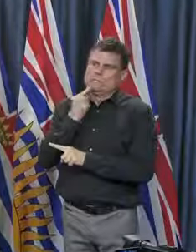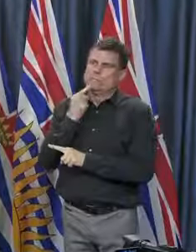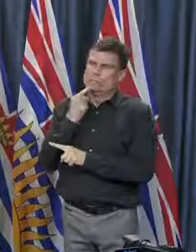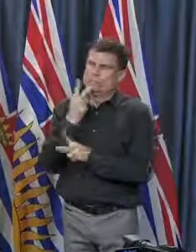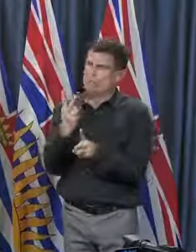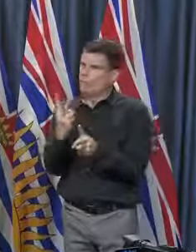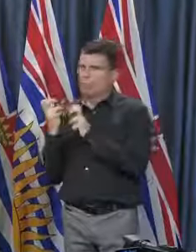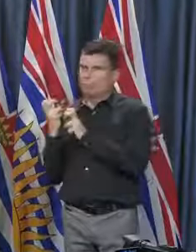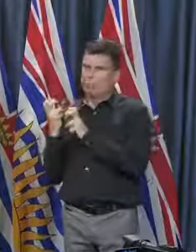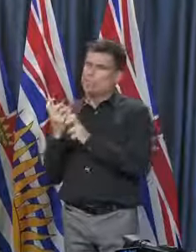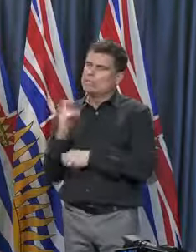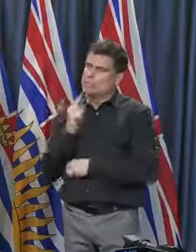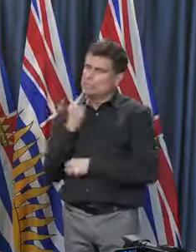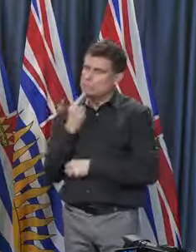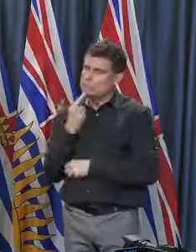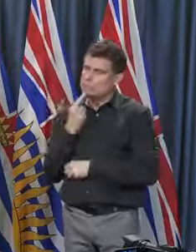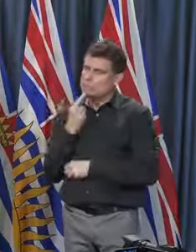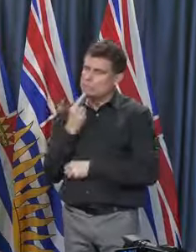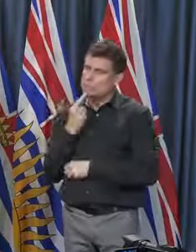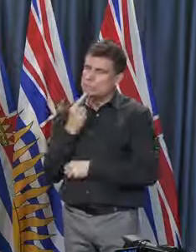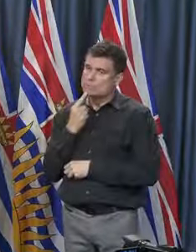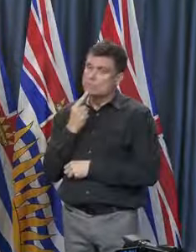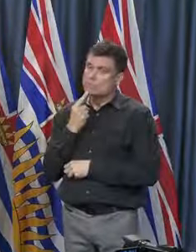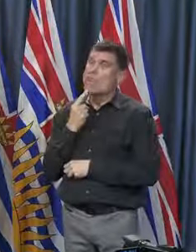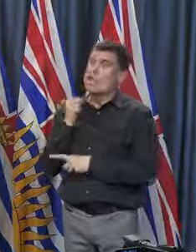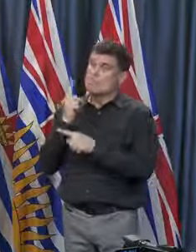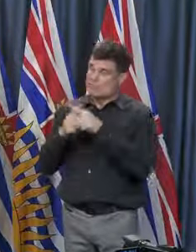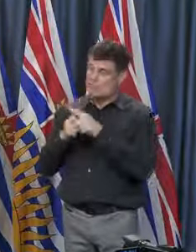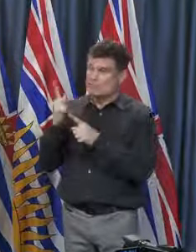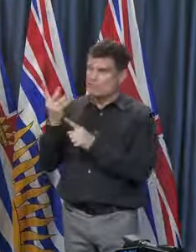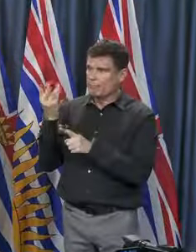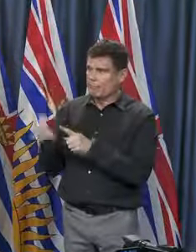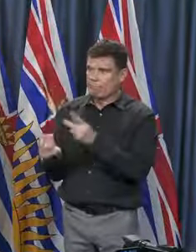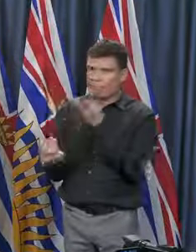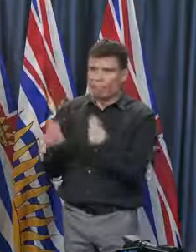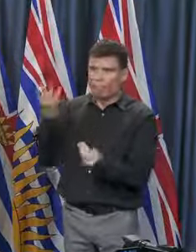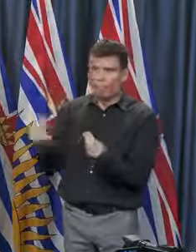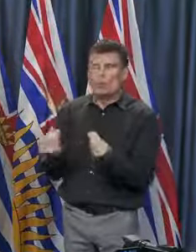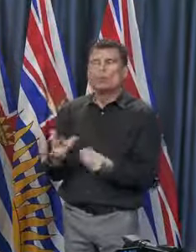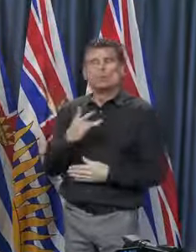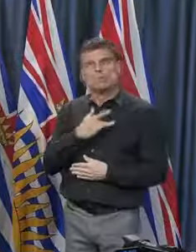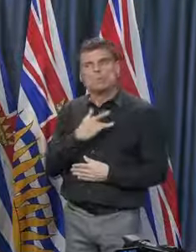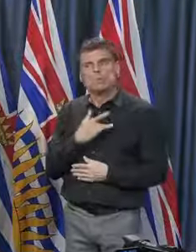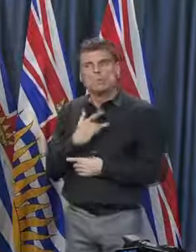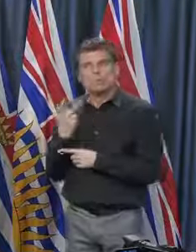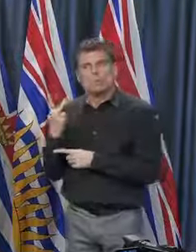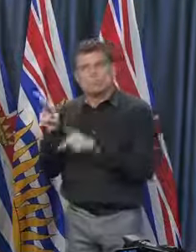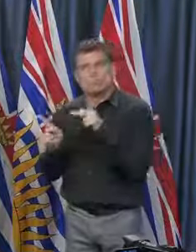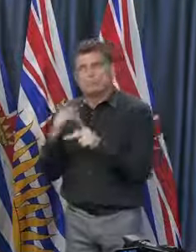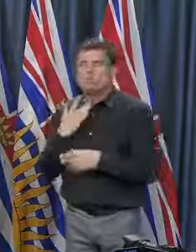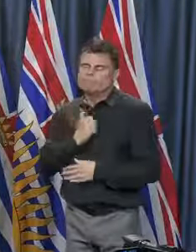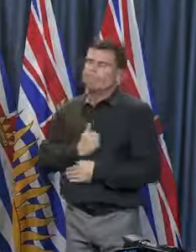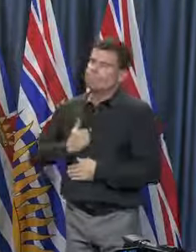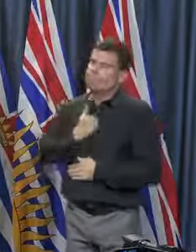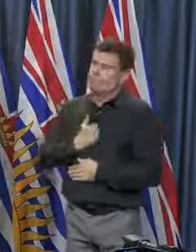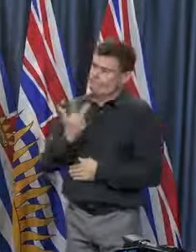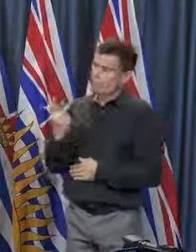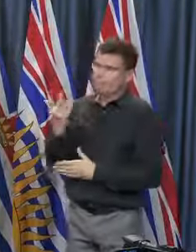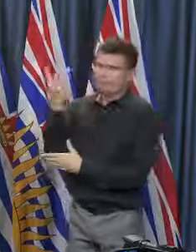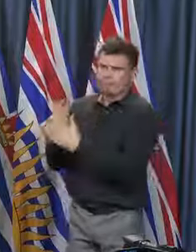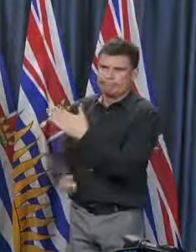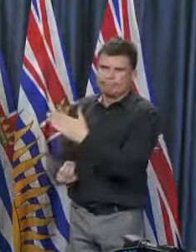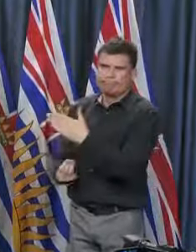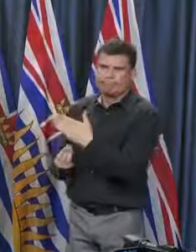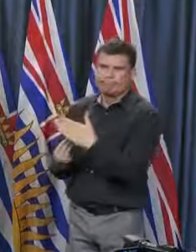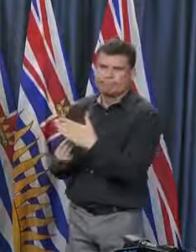now have passed away, and we are very, very sorry about that, which is a very sad situation,